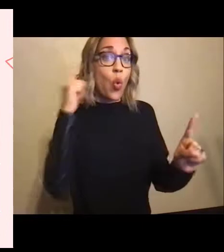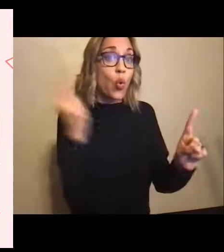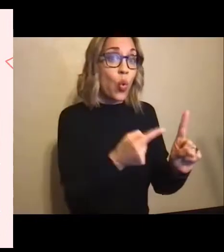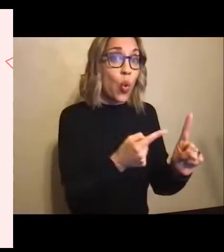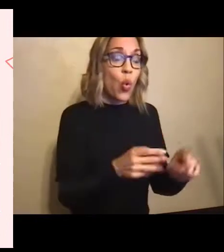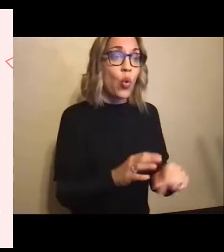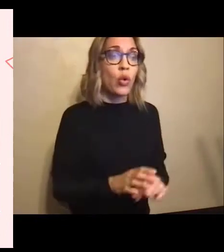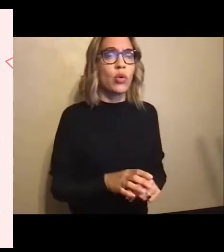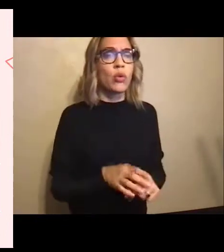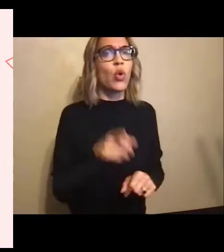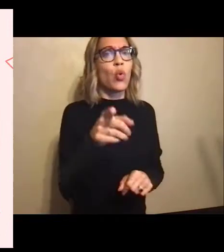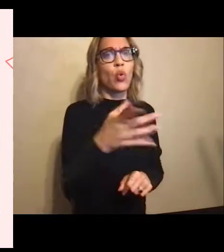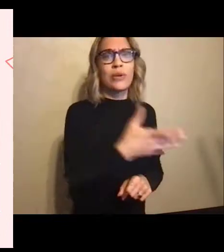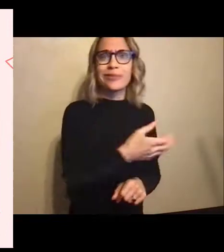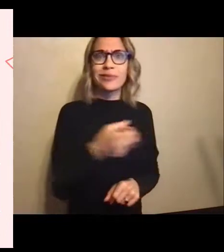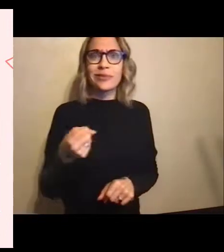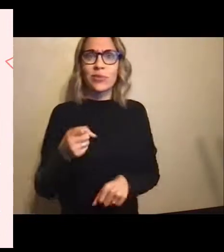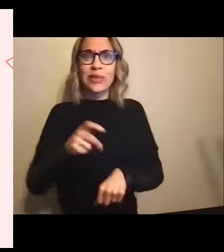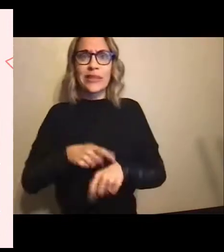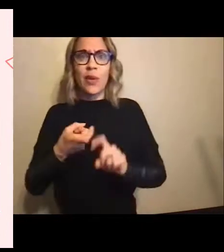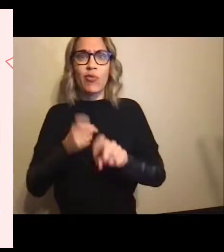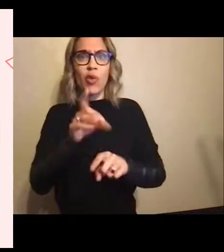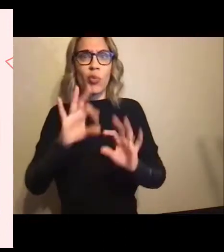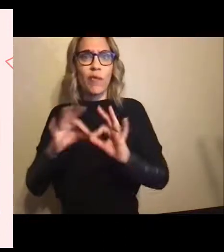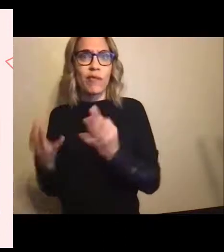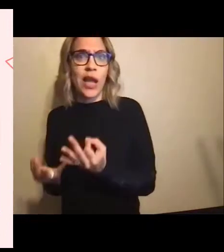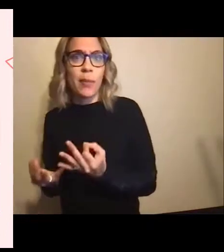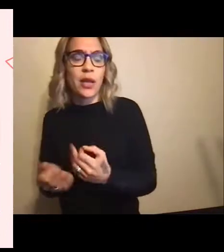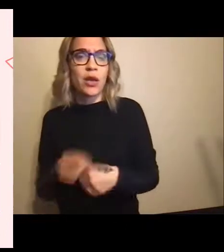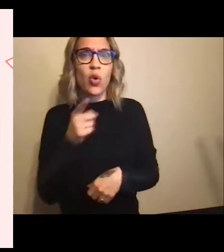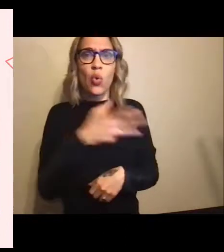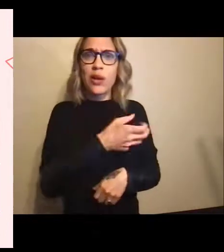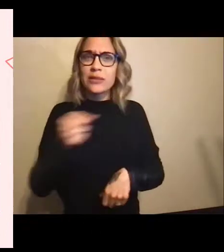you making a commitment to your dreams and to your goals.